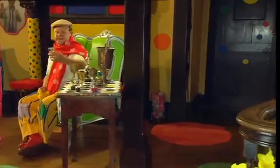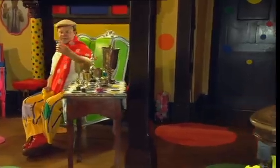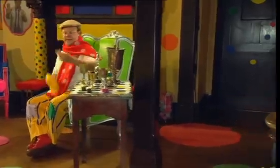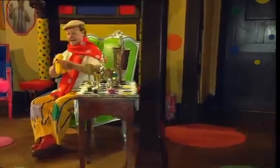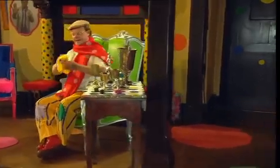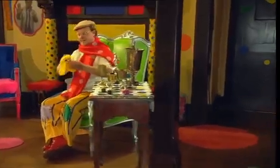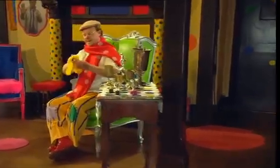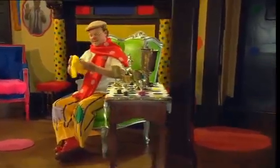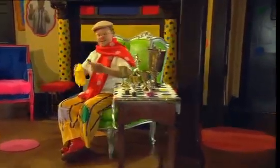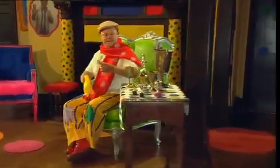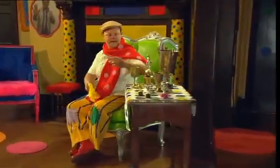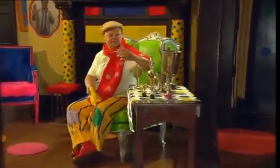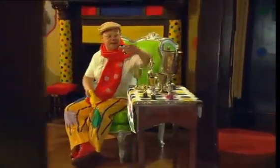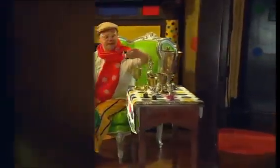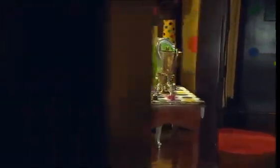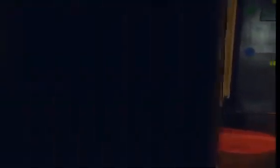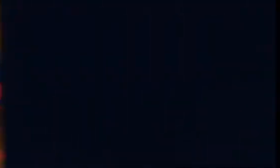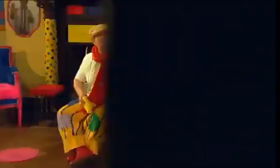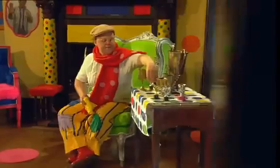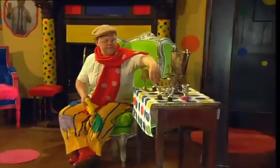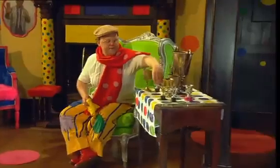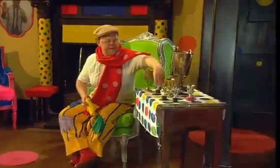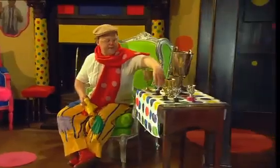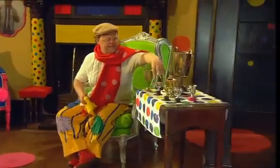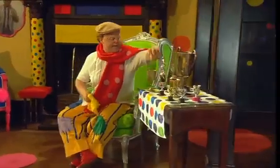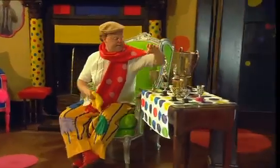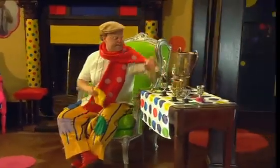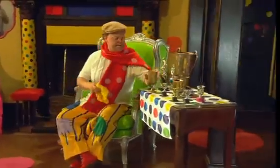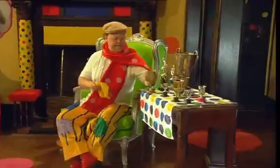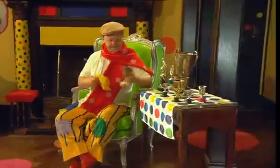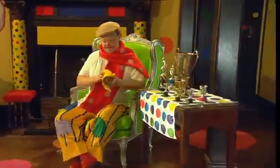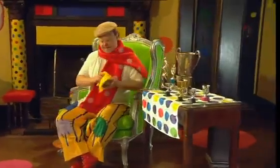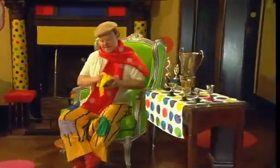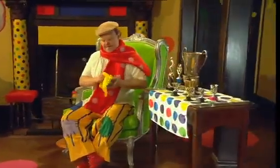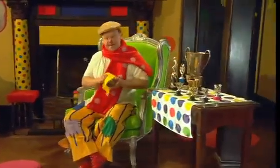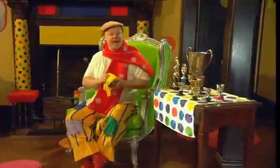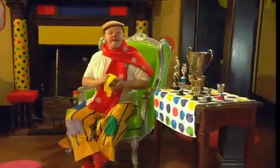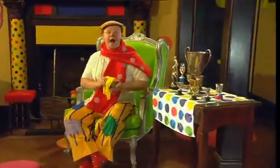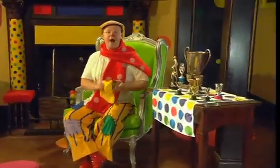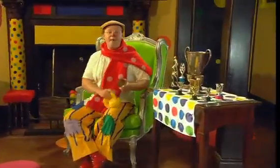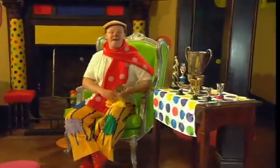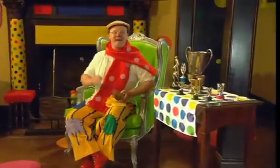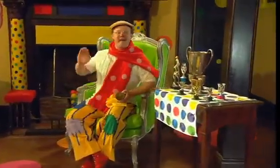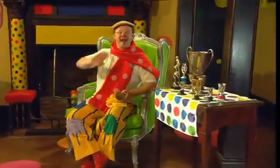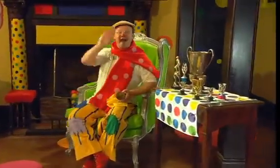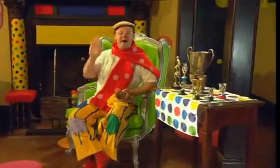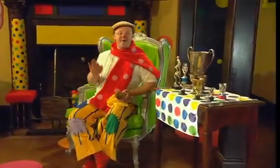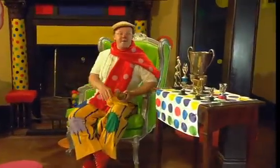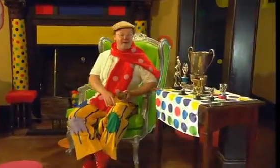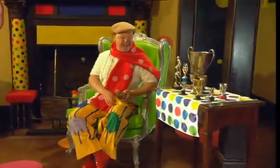Oh, yeah, that's better. Oh, lovely. That one's for fishing. Hello, Grandad Tumble. Oh, hello.